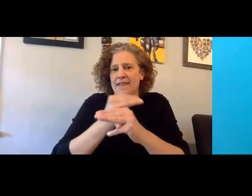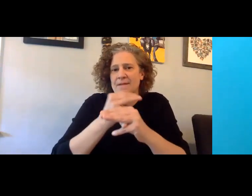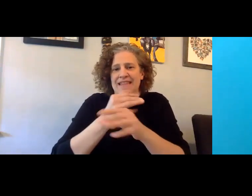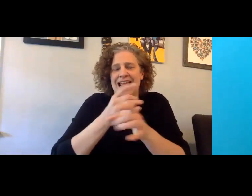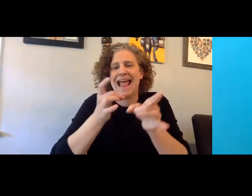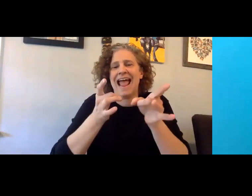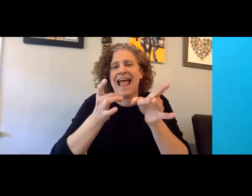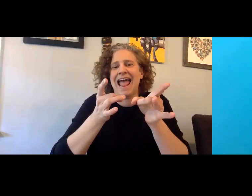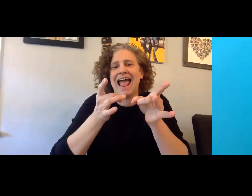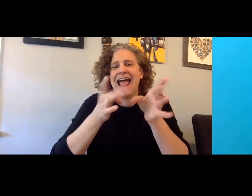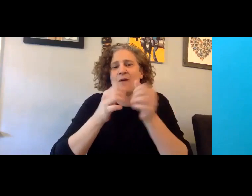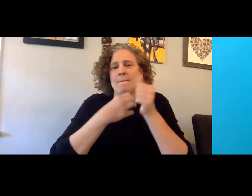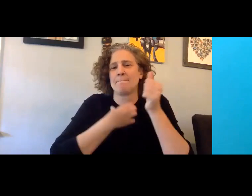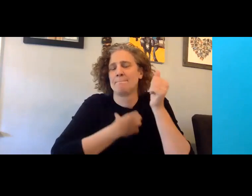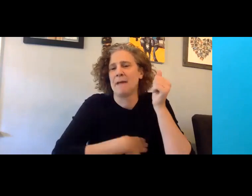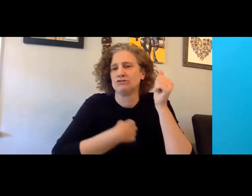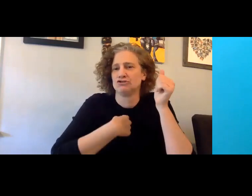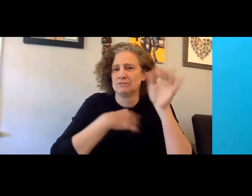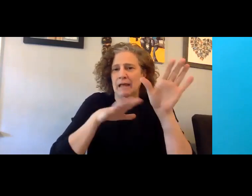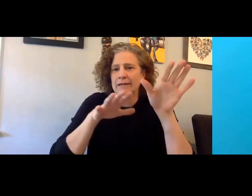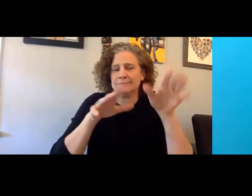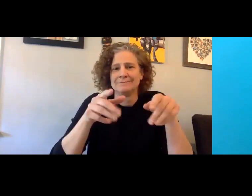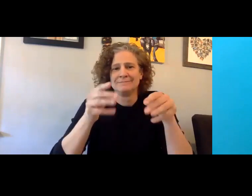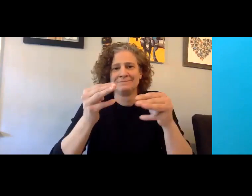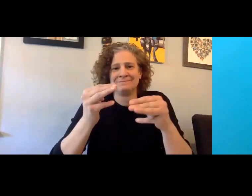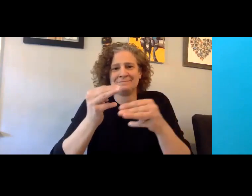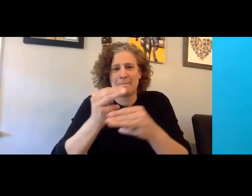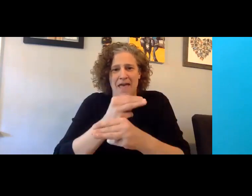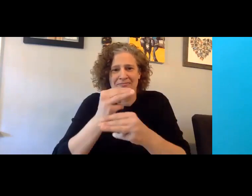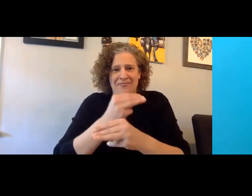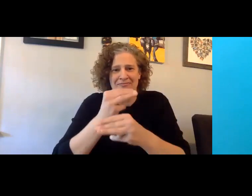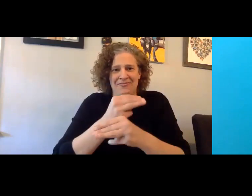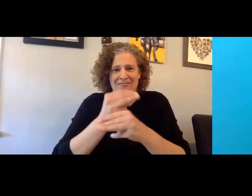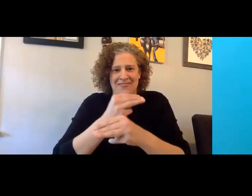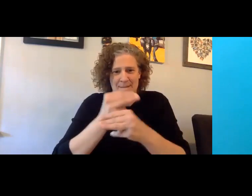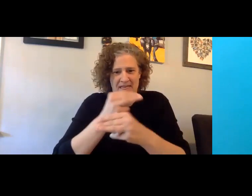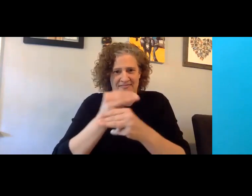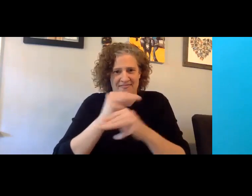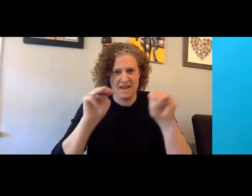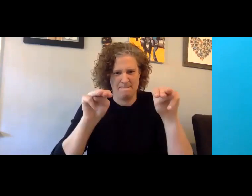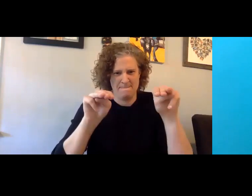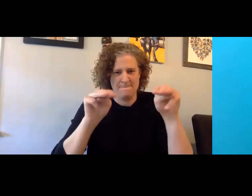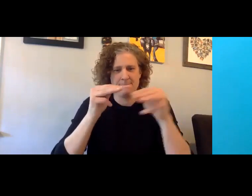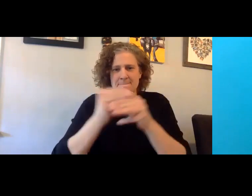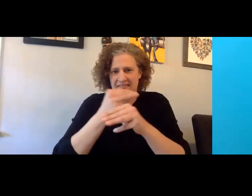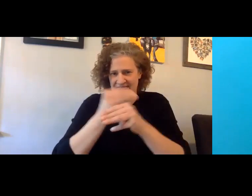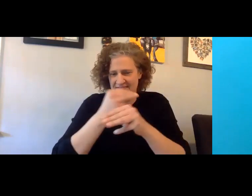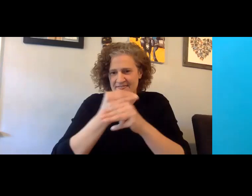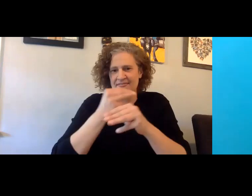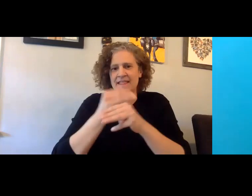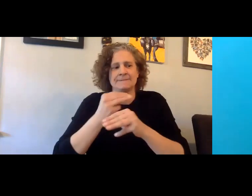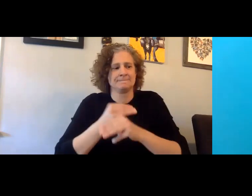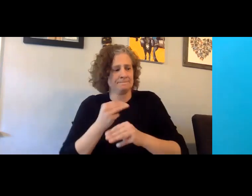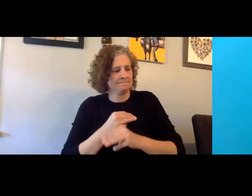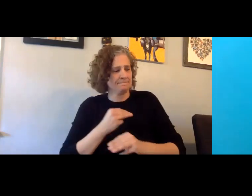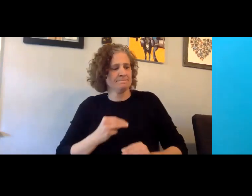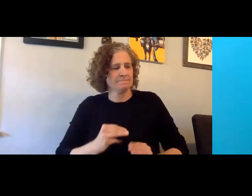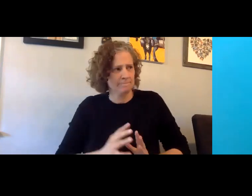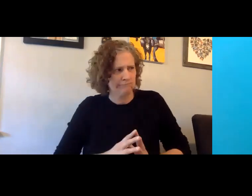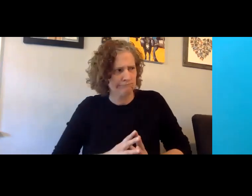Math. I hate it with a passion, but math, here's the sign with M's,